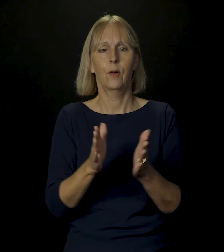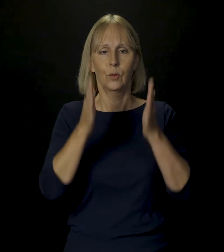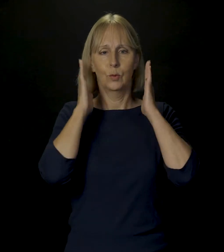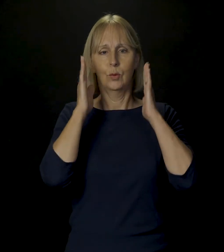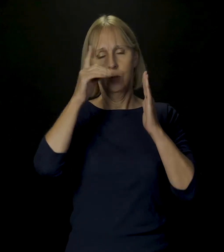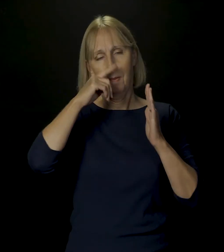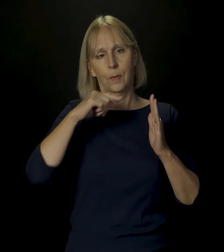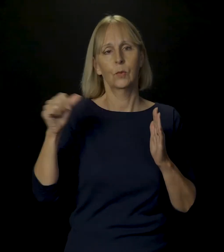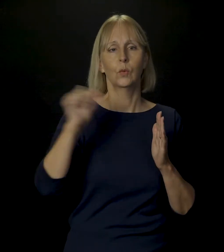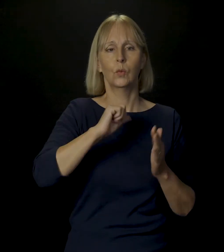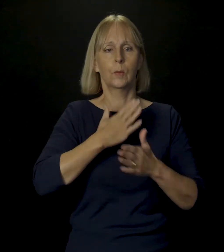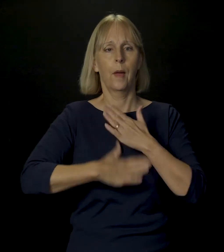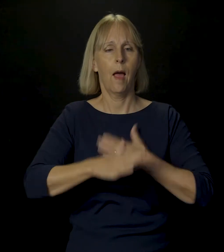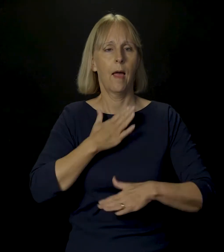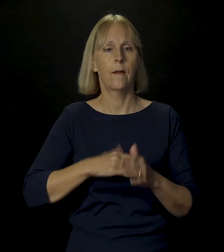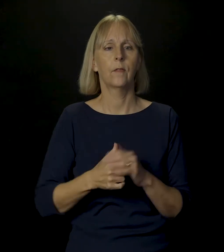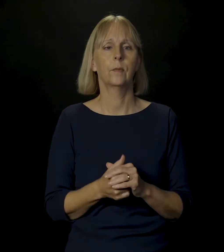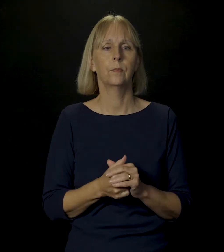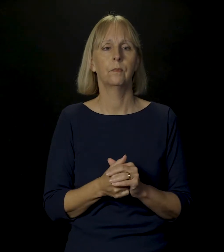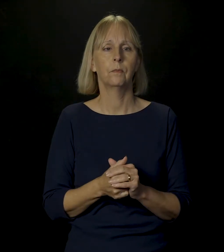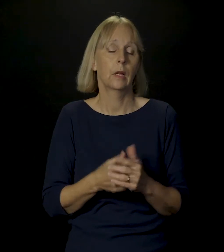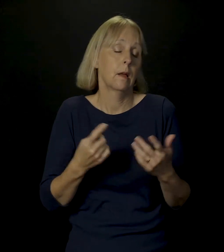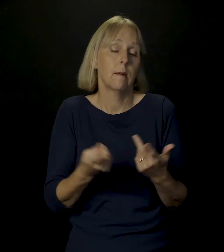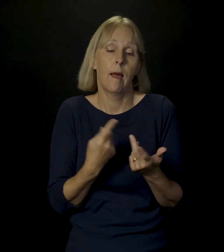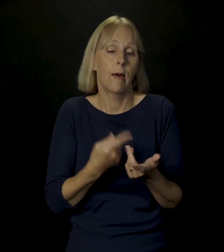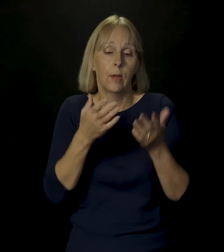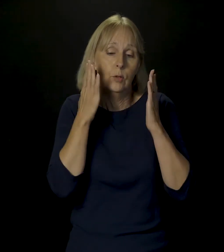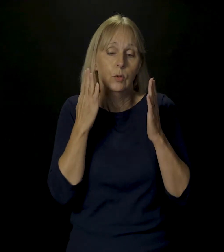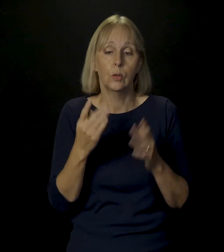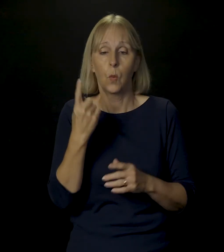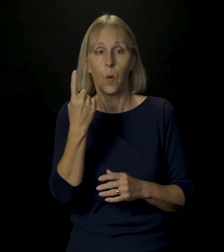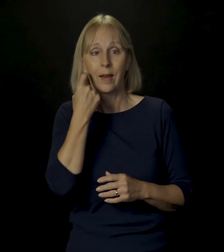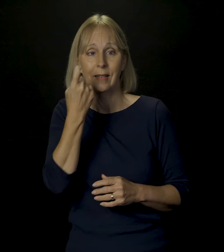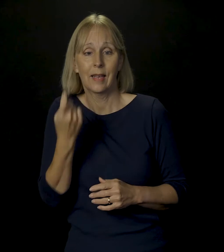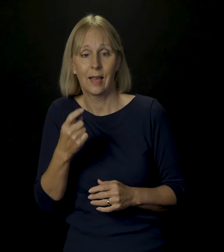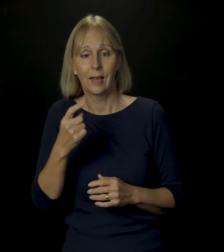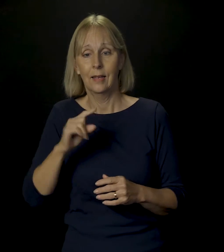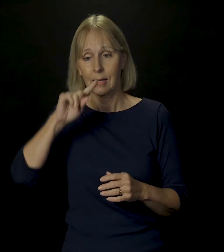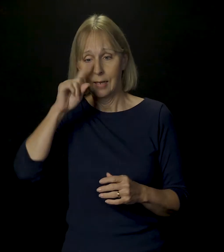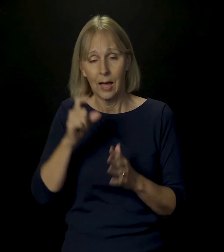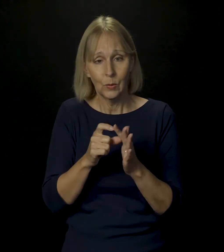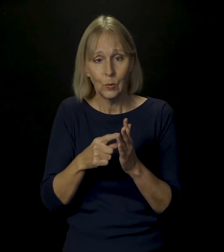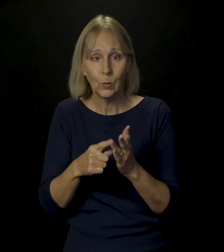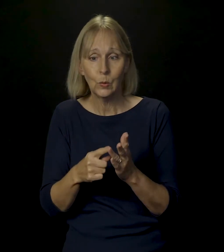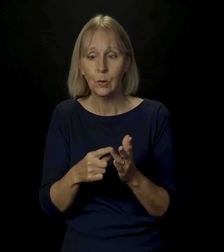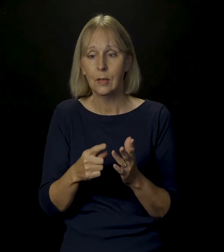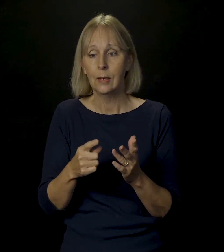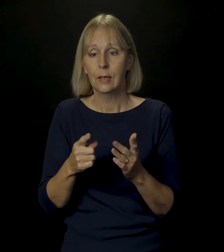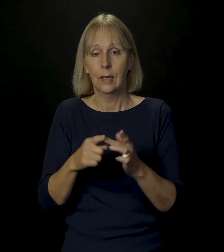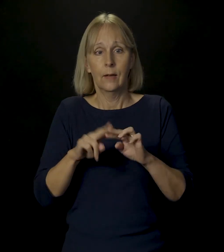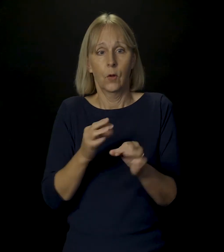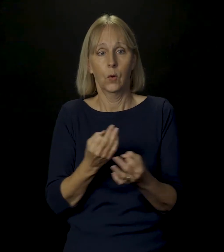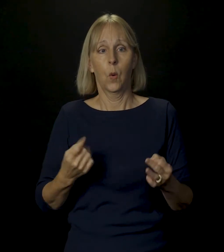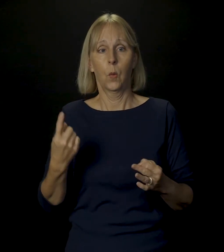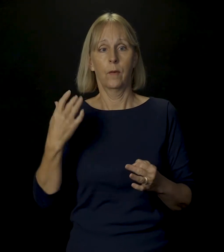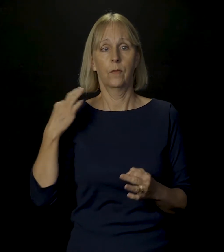Like any church One Care Could simply not do What we do Without our amazing Volunteers Interestingly I had